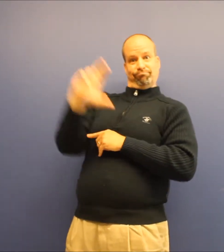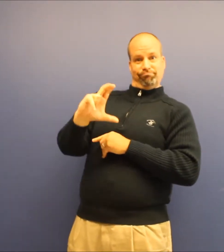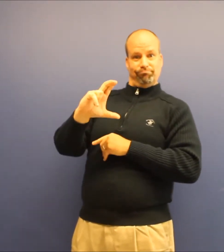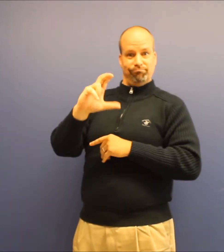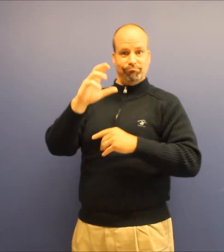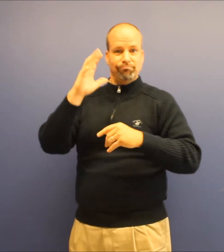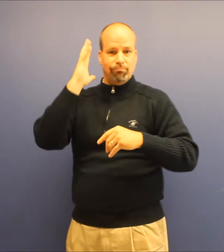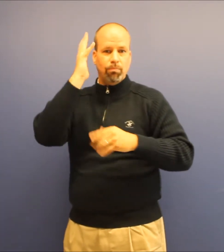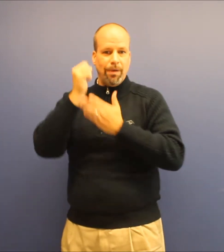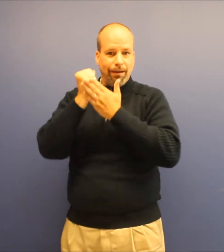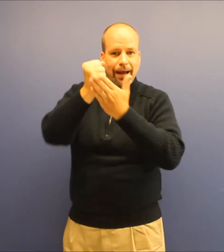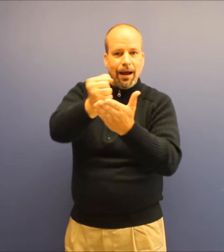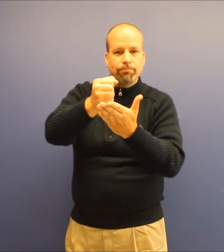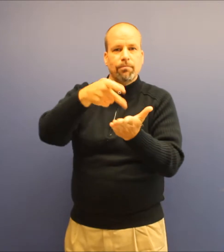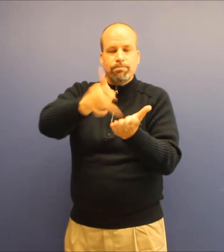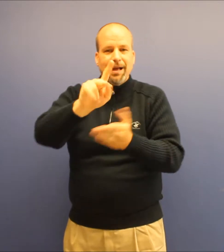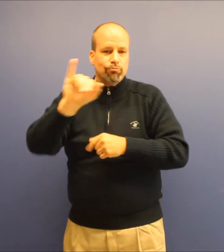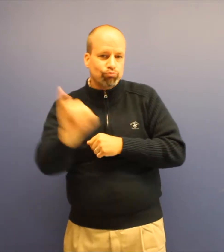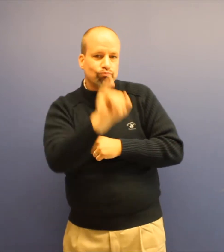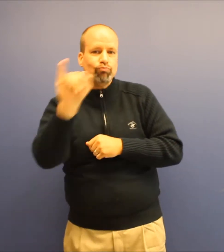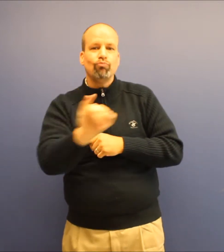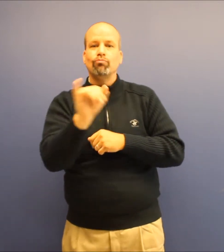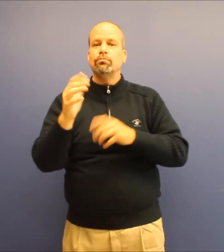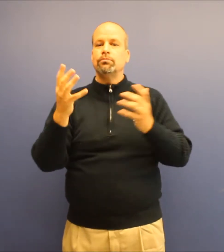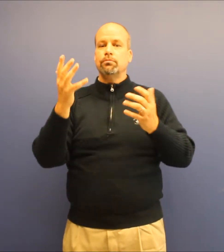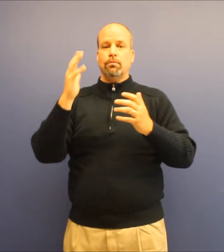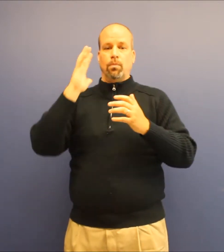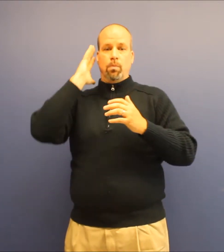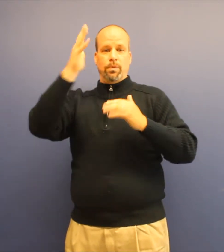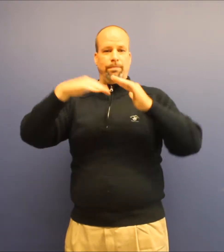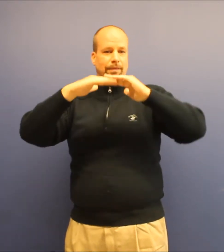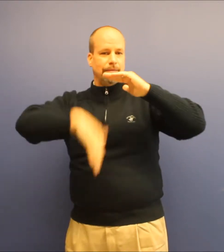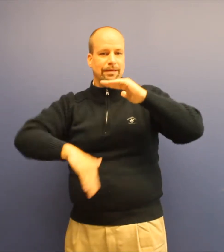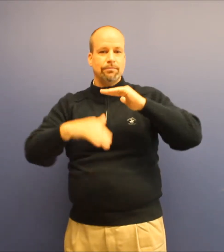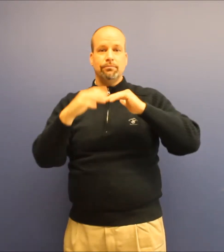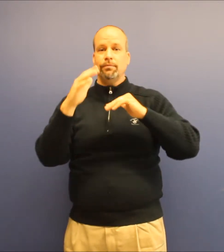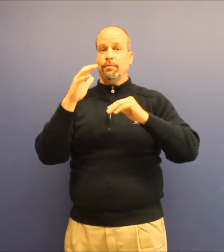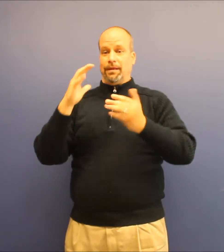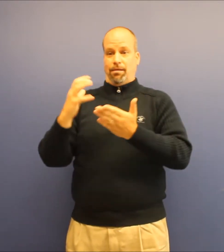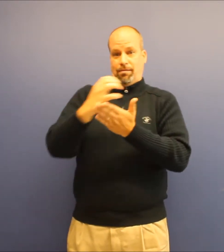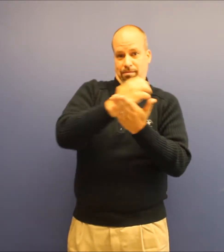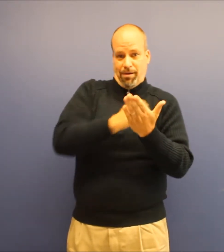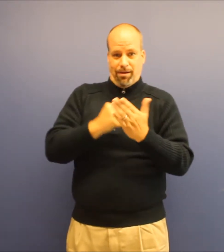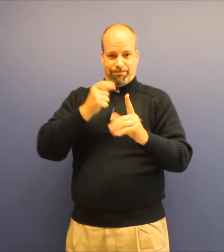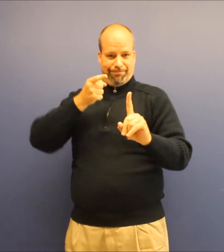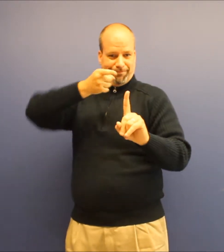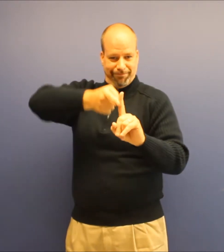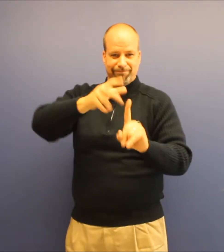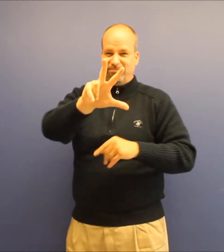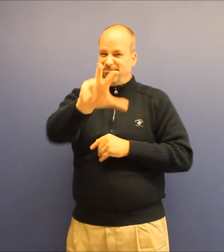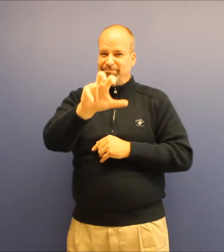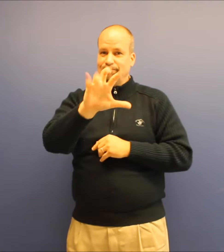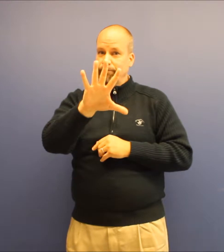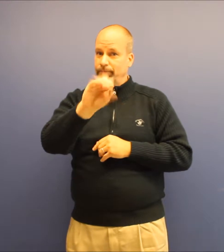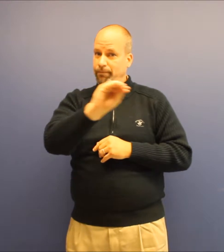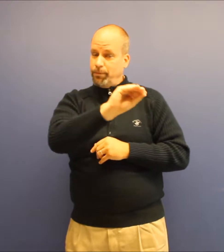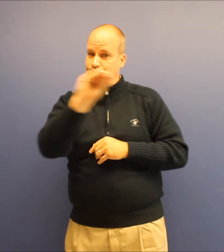Subsidies to help pay for insurance would be less and end at incomes of 350% of poverty